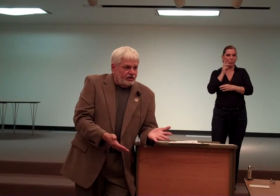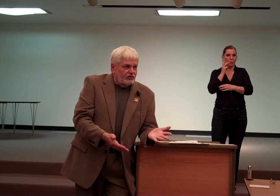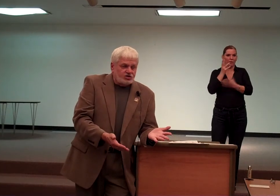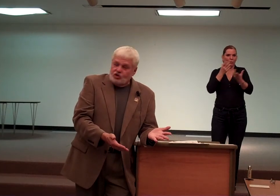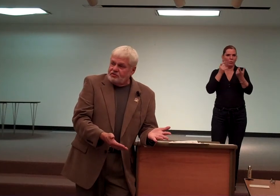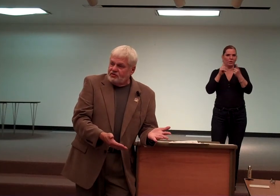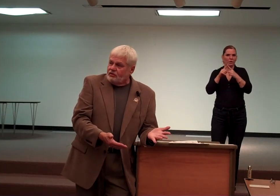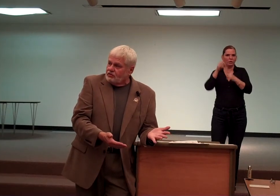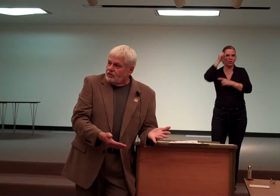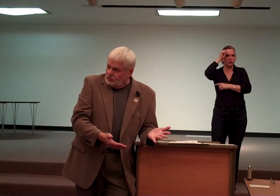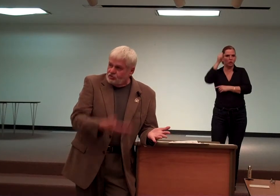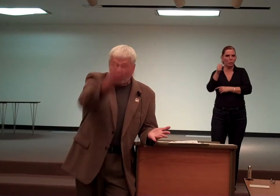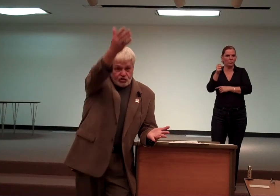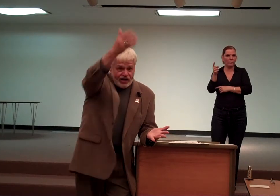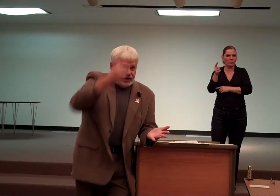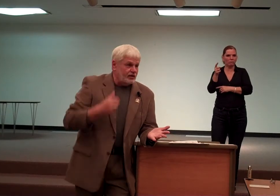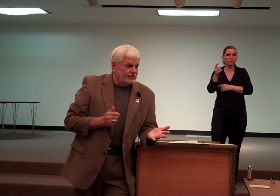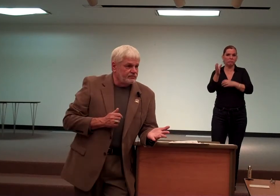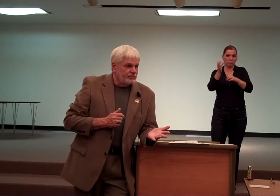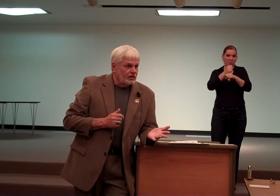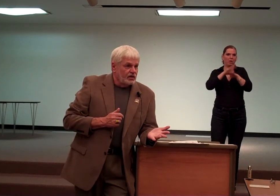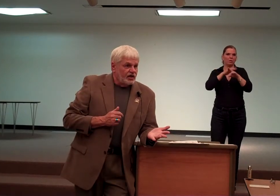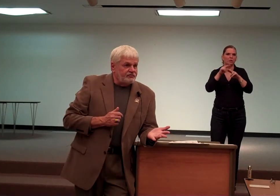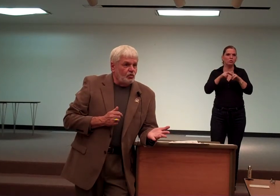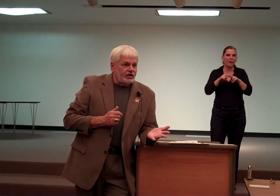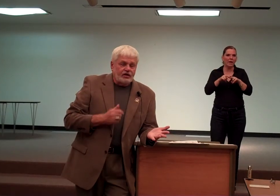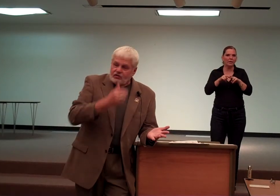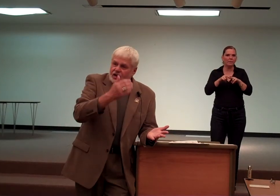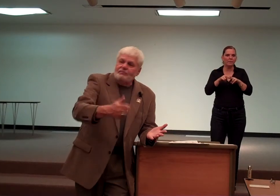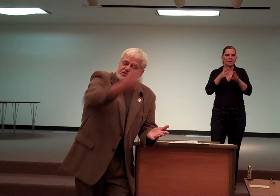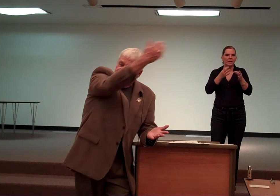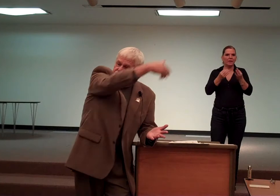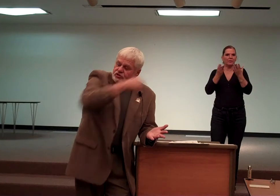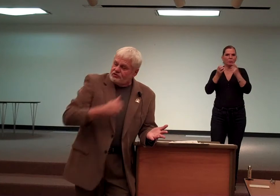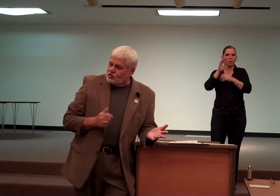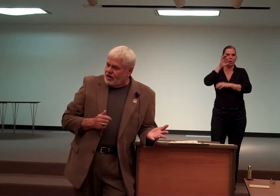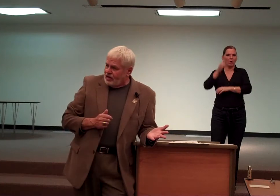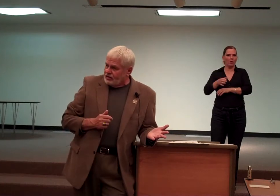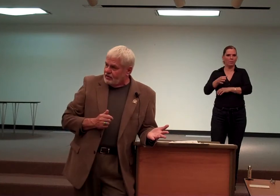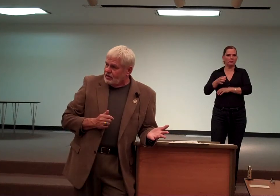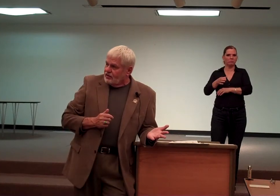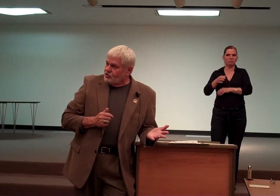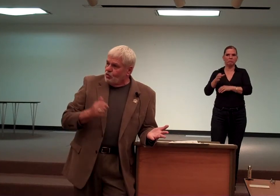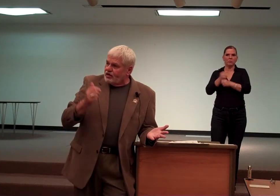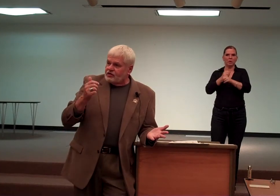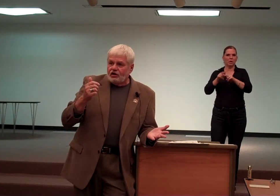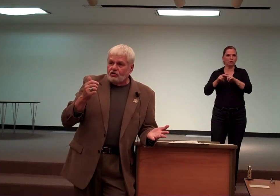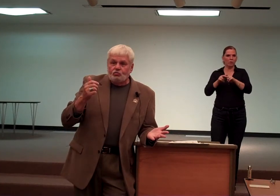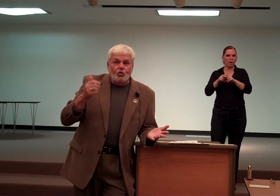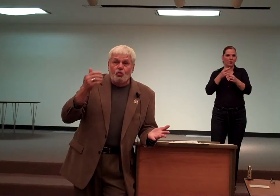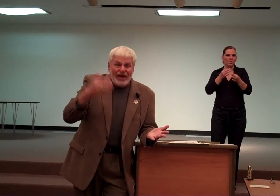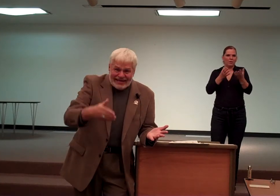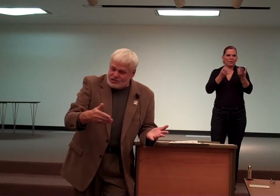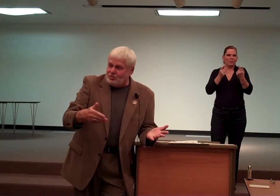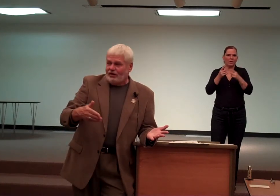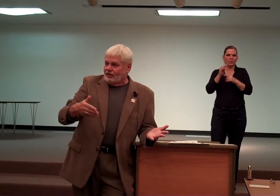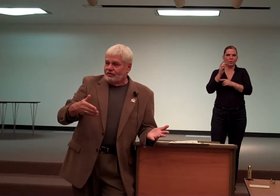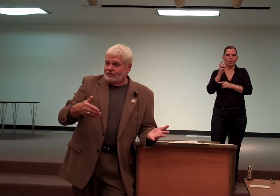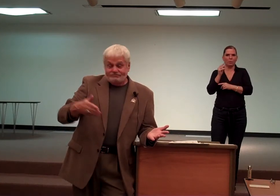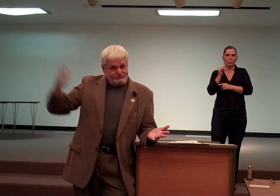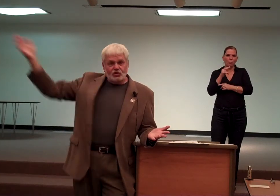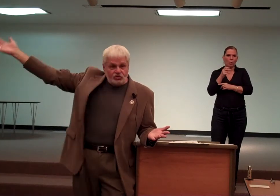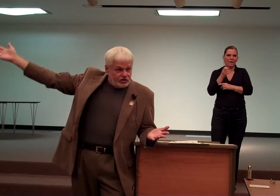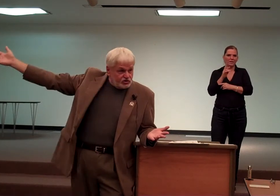and you wanted to go to Steubenville, you took a train. If you wanted to go to Columbus, you took a train. If you wanted to go to